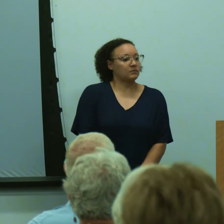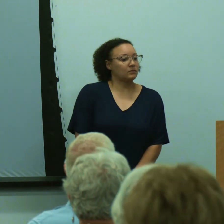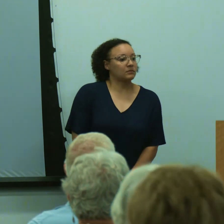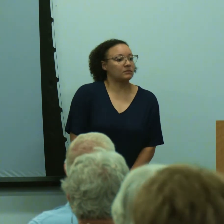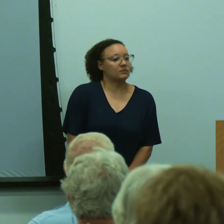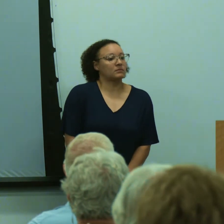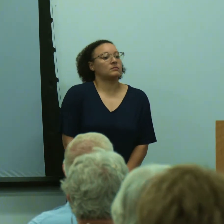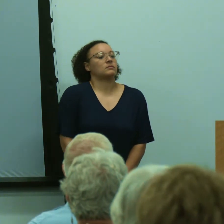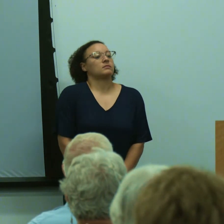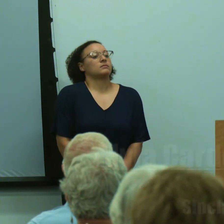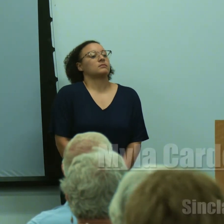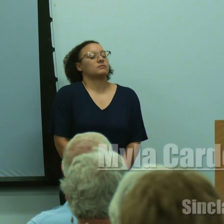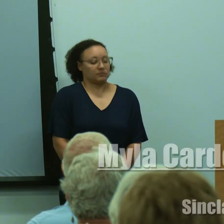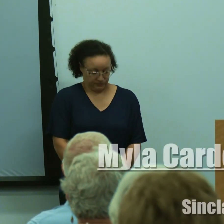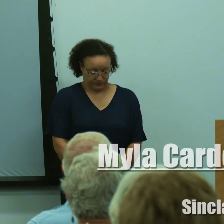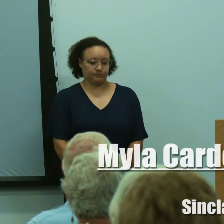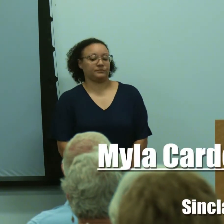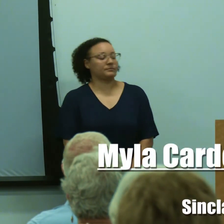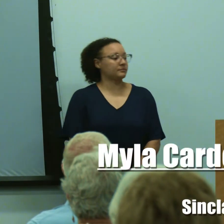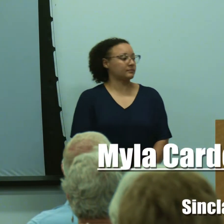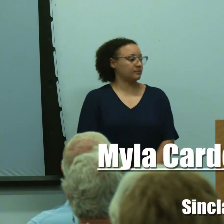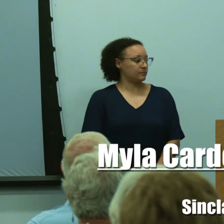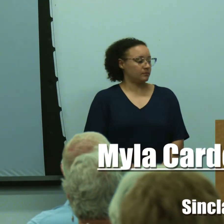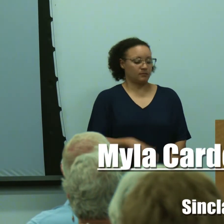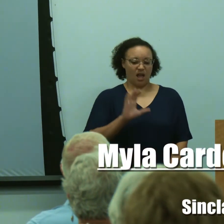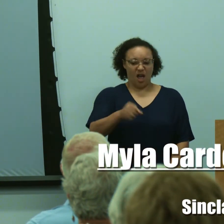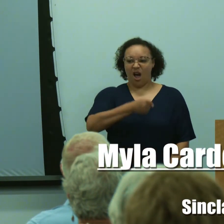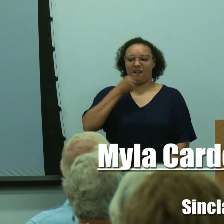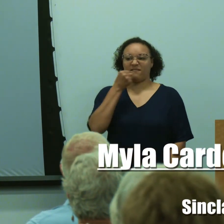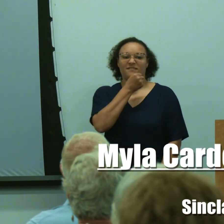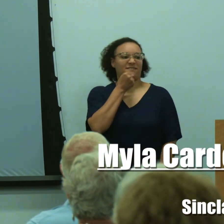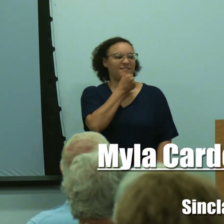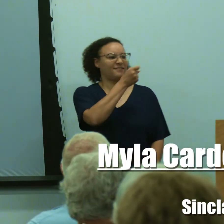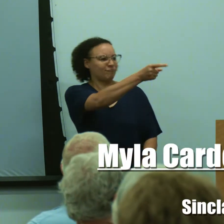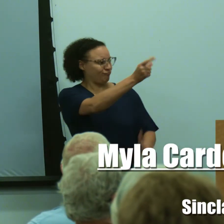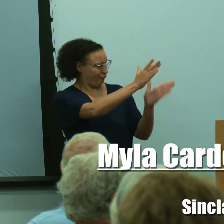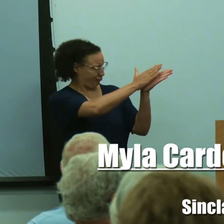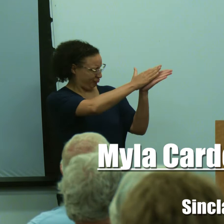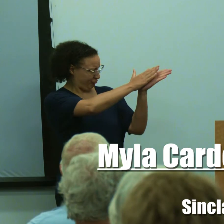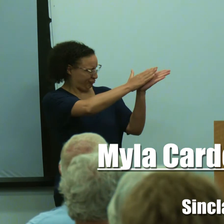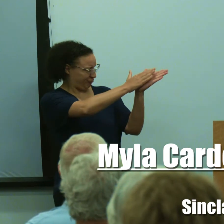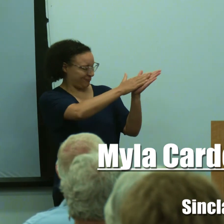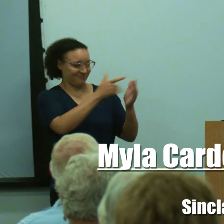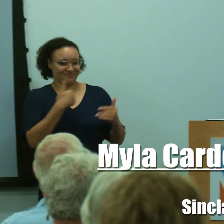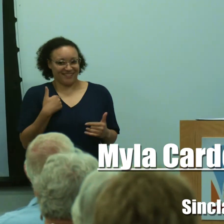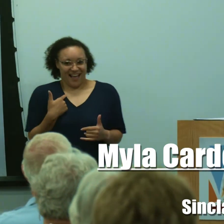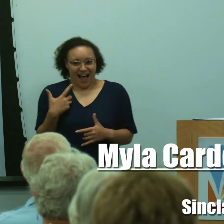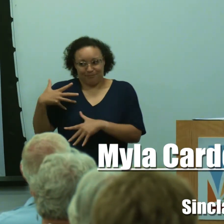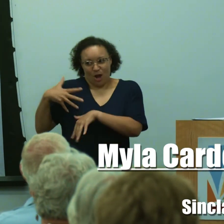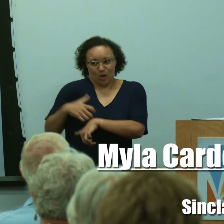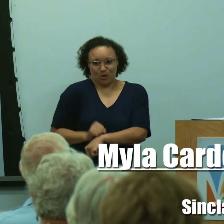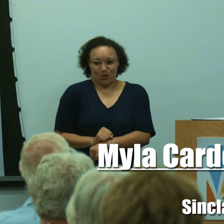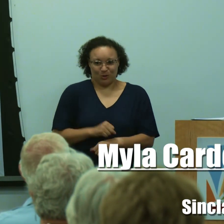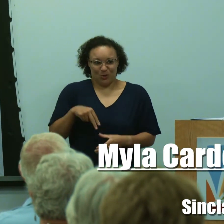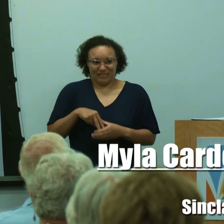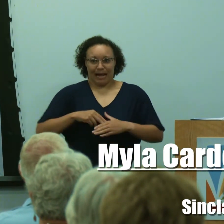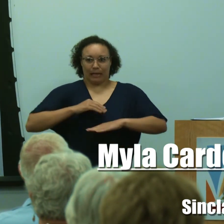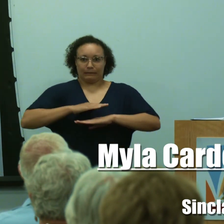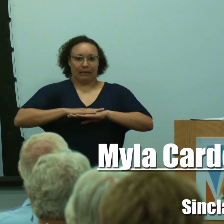Thank you very much. I'm going to take this off. I'm not used to standing at the podium, so we need a little